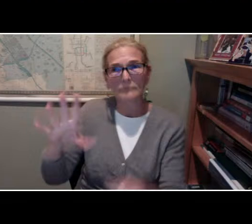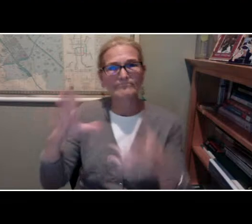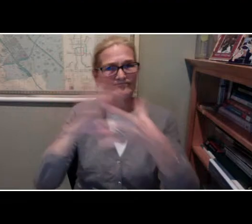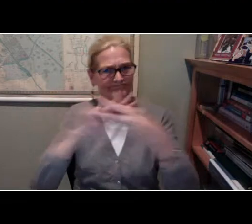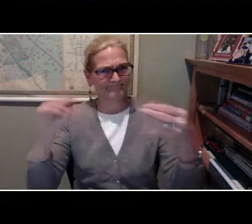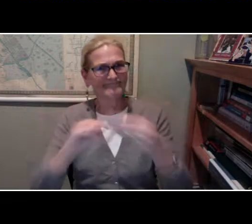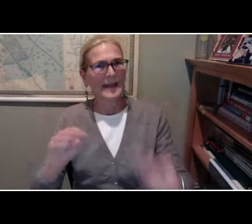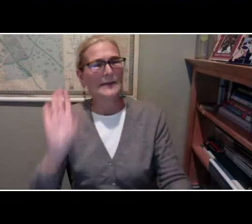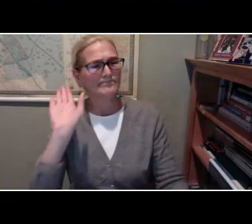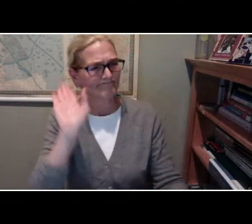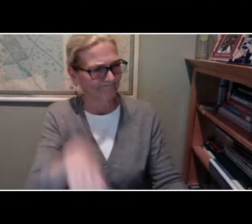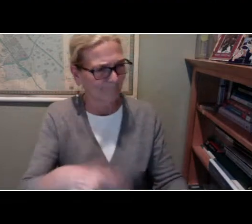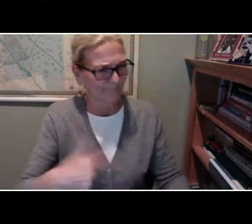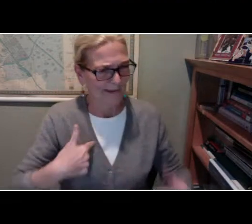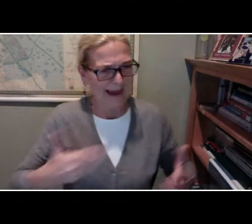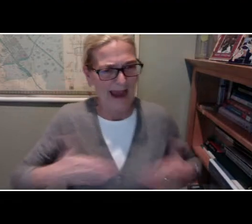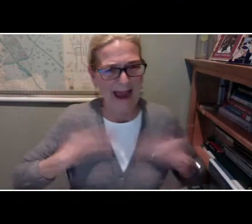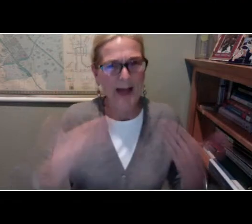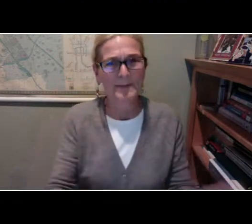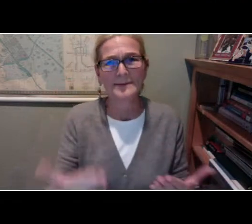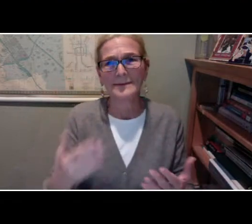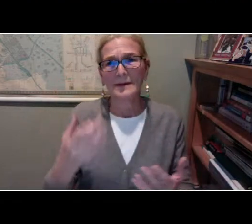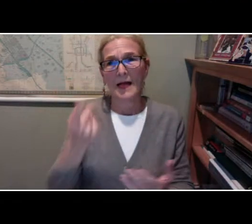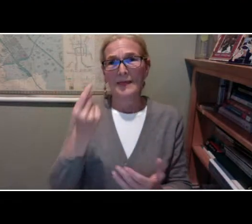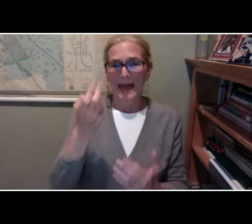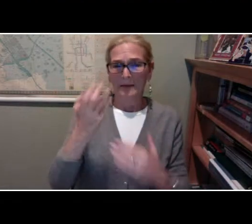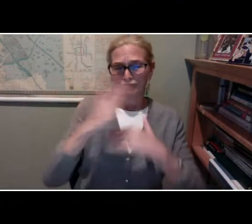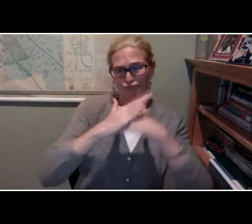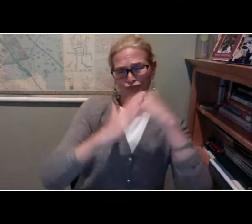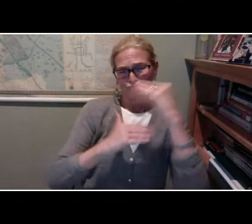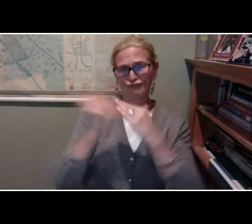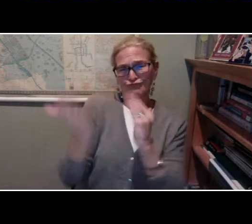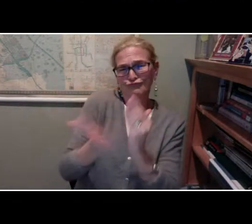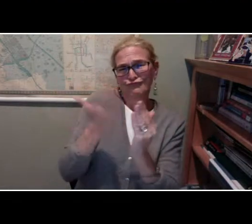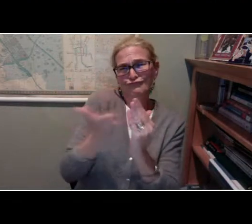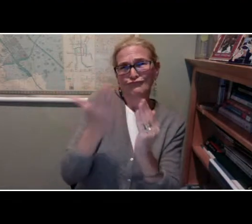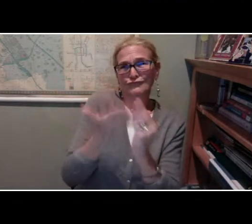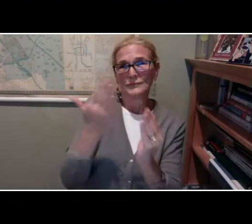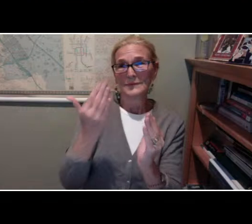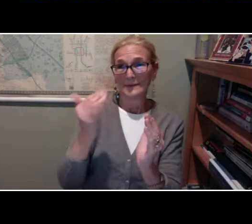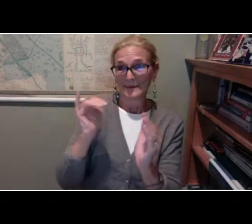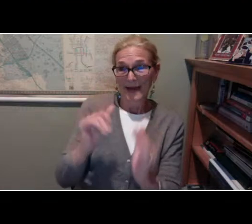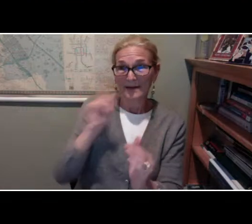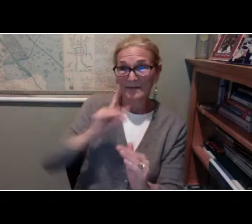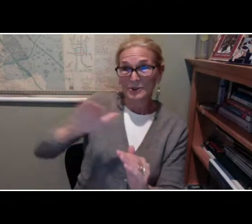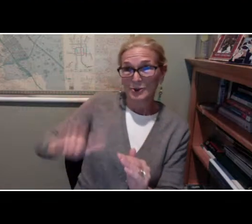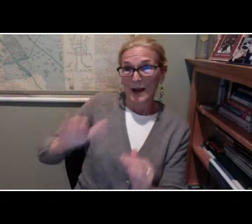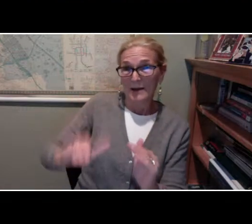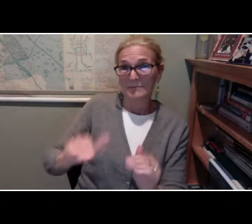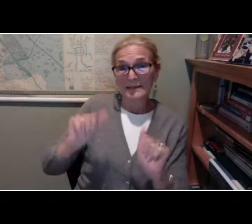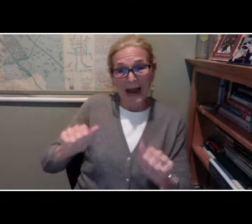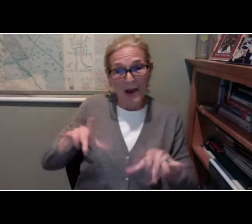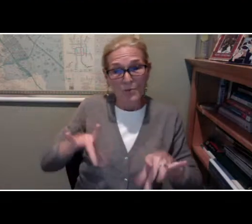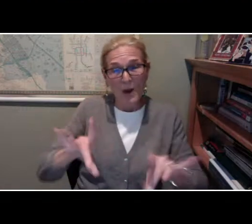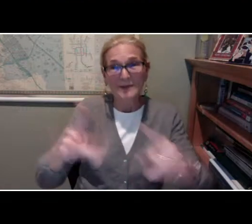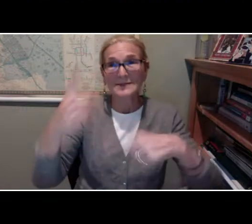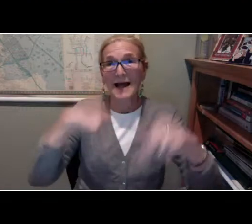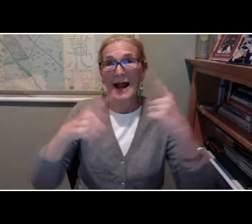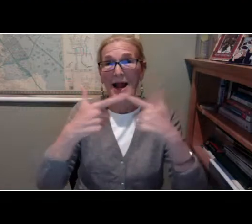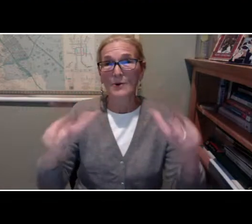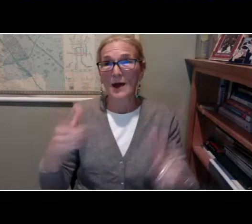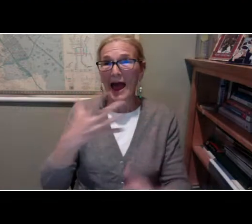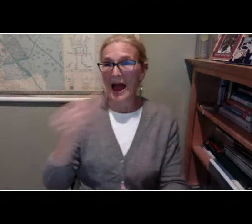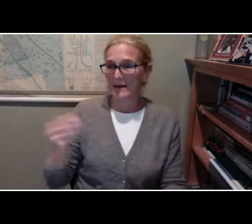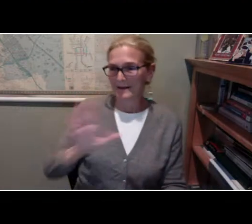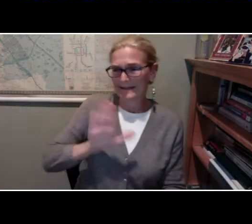Alexander Graham Bell himself in 1884 was quoted saying, "I admit the ease with which a